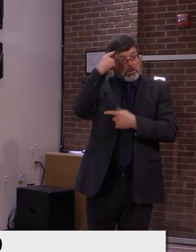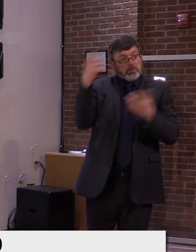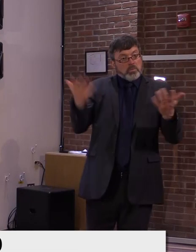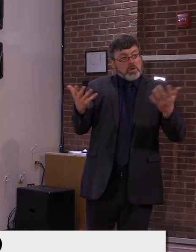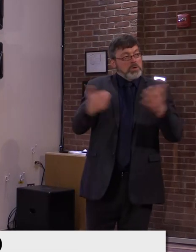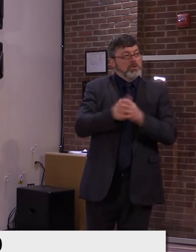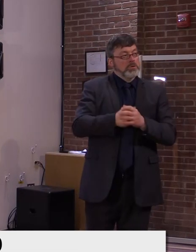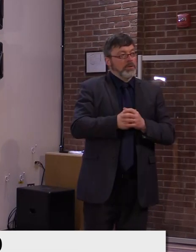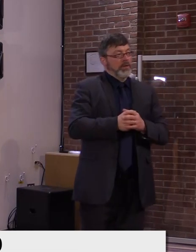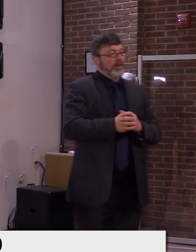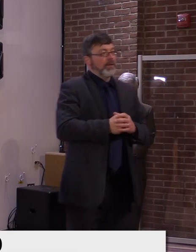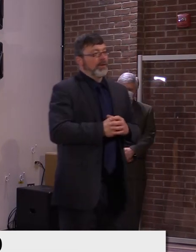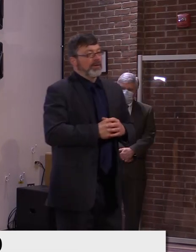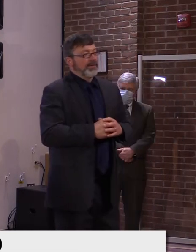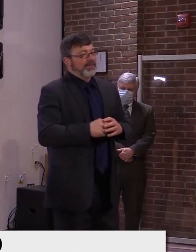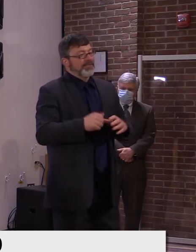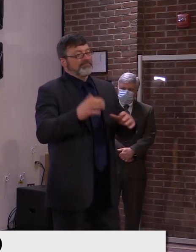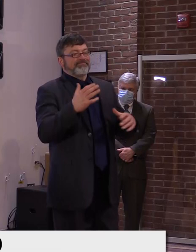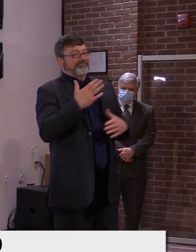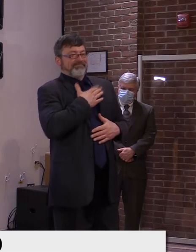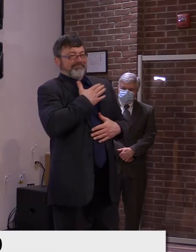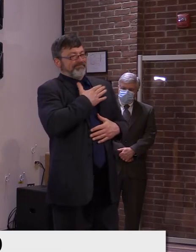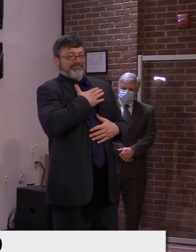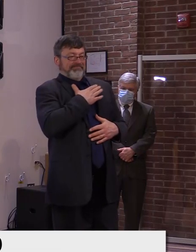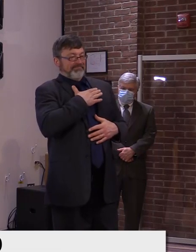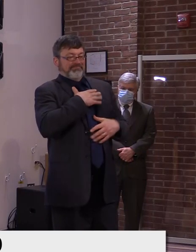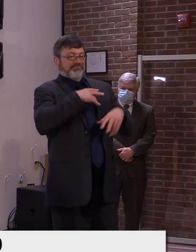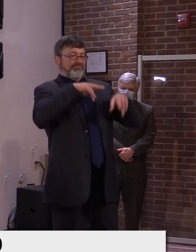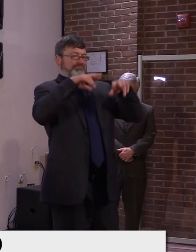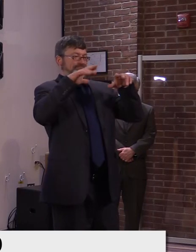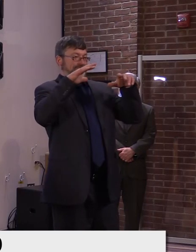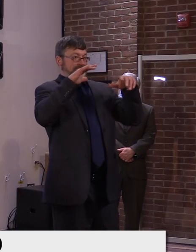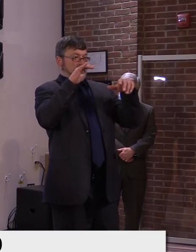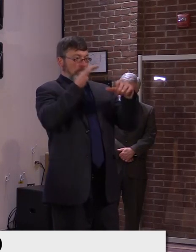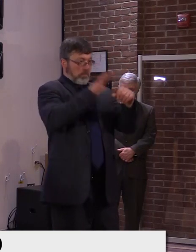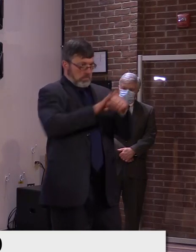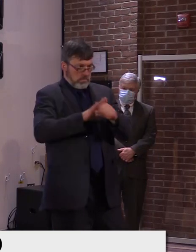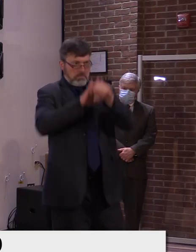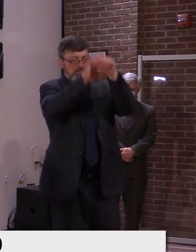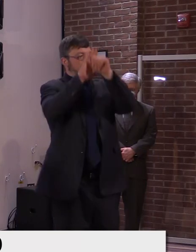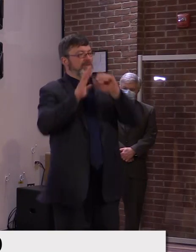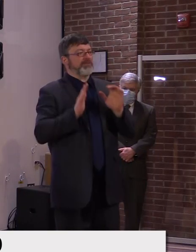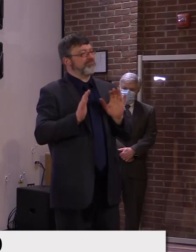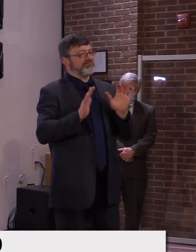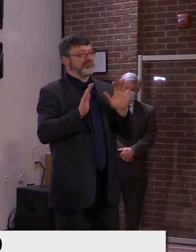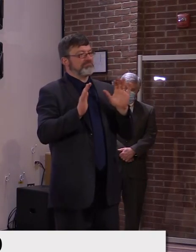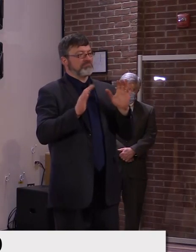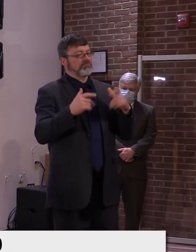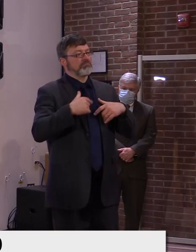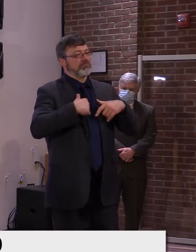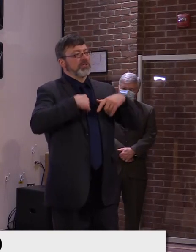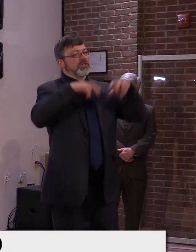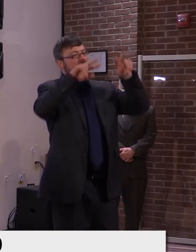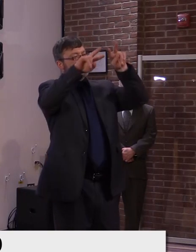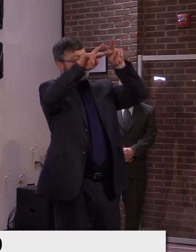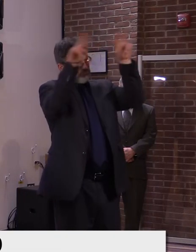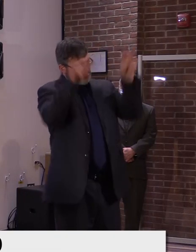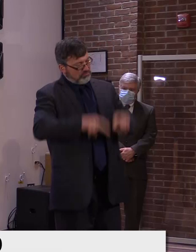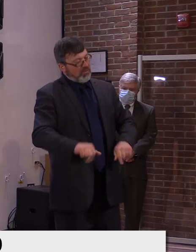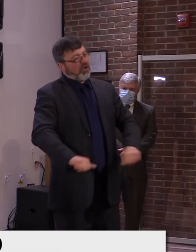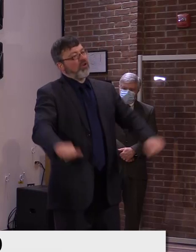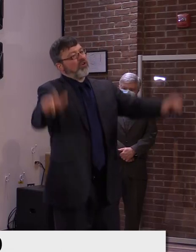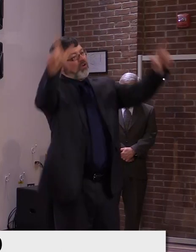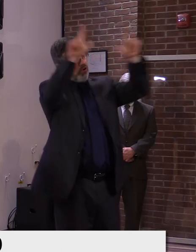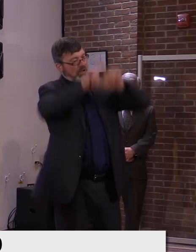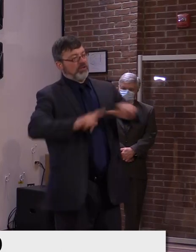a different approach throughout the entire pandemic, and I don't believe we'll change course at this point in time. I would advocate for